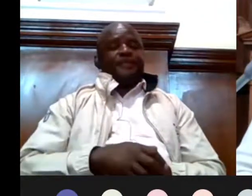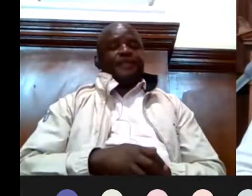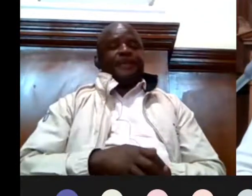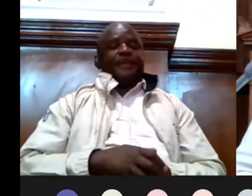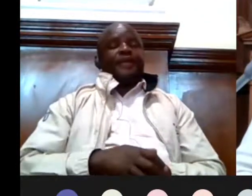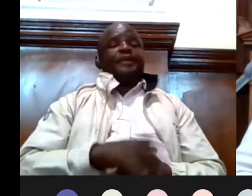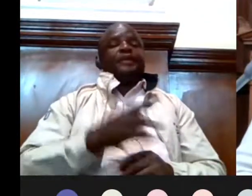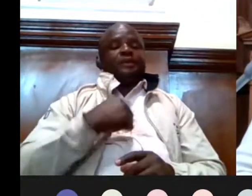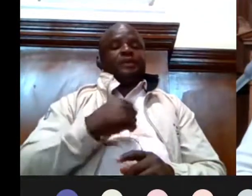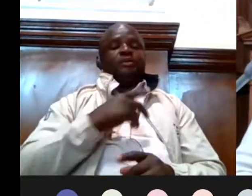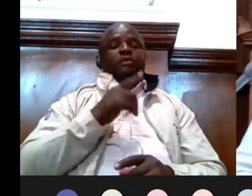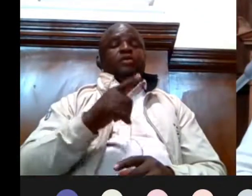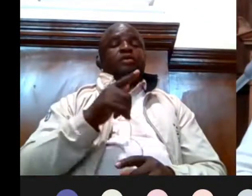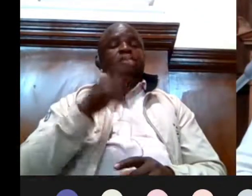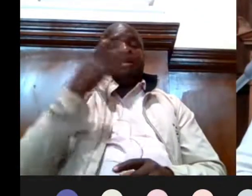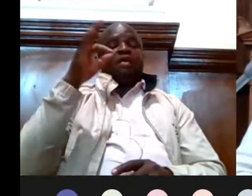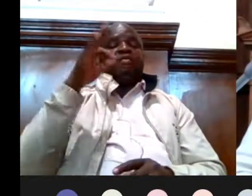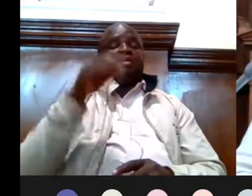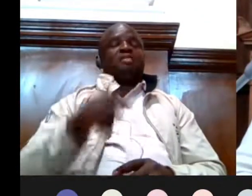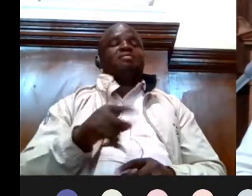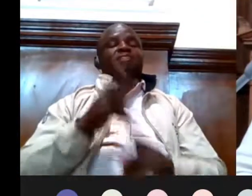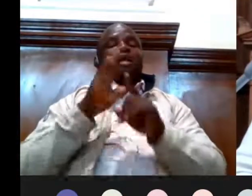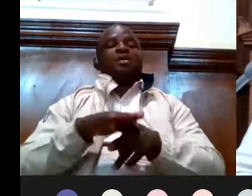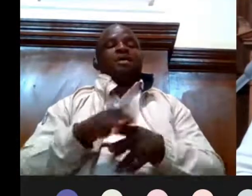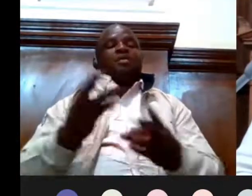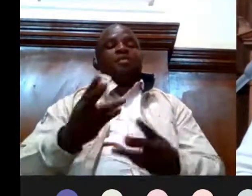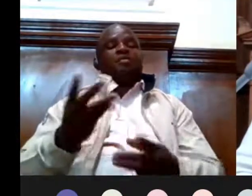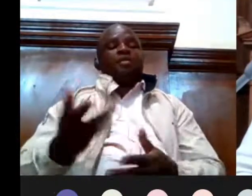how this government has betrayed them.